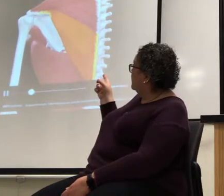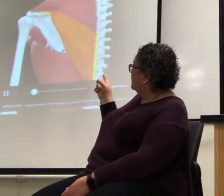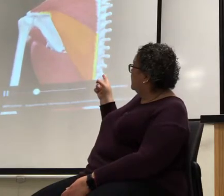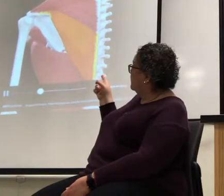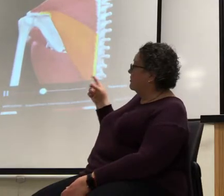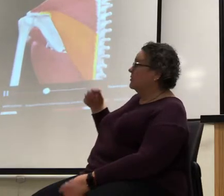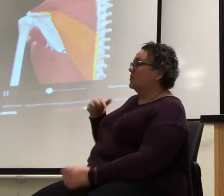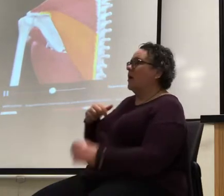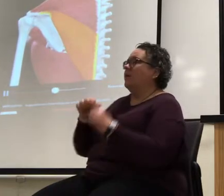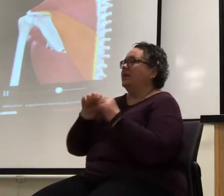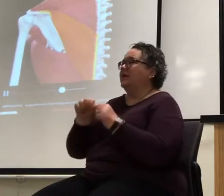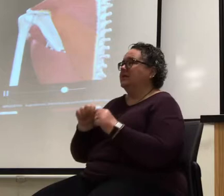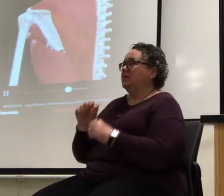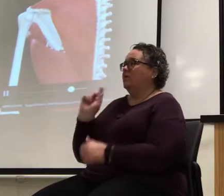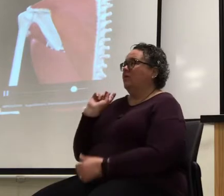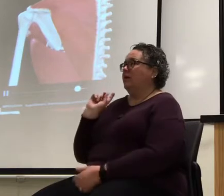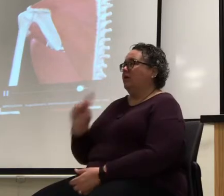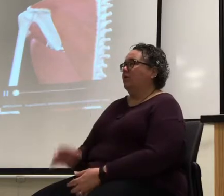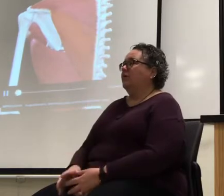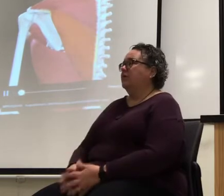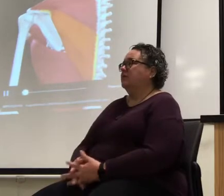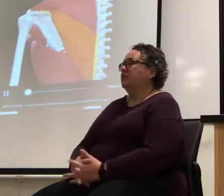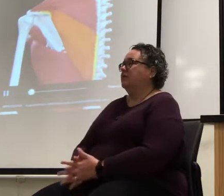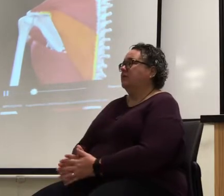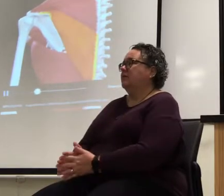So I'm going to continue up here.